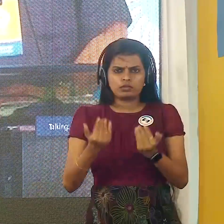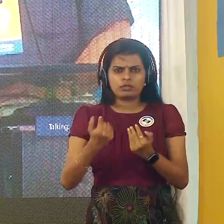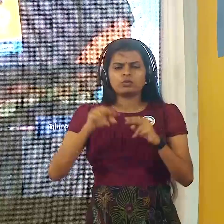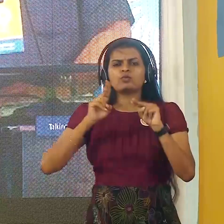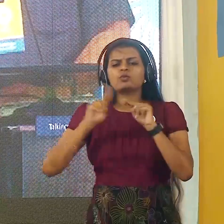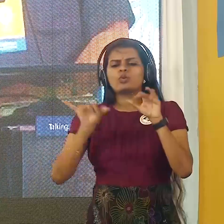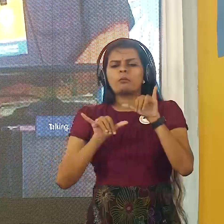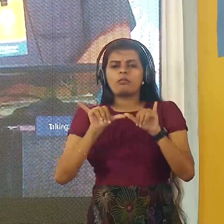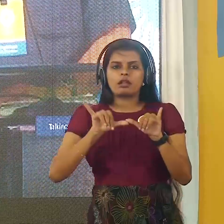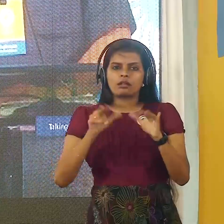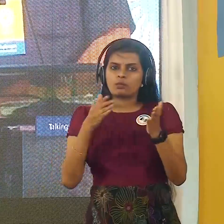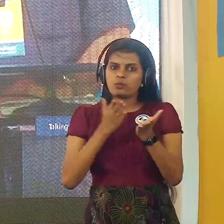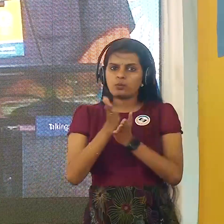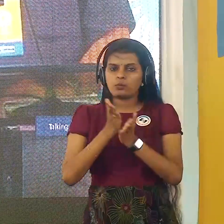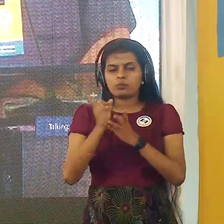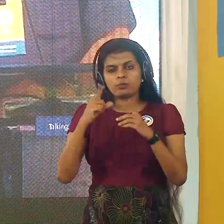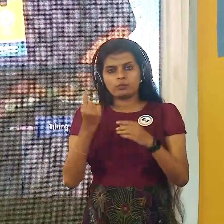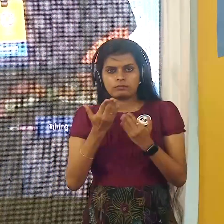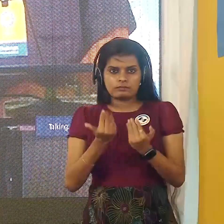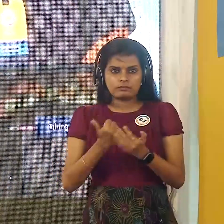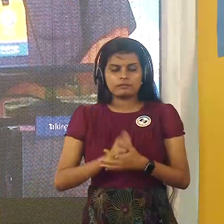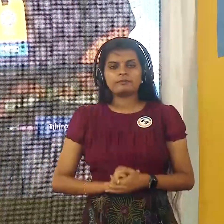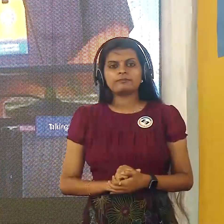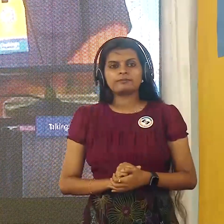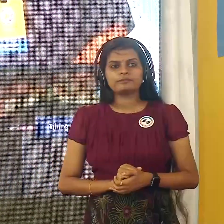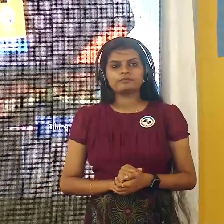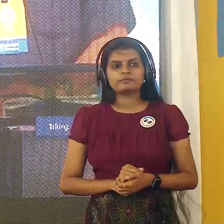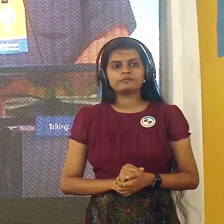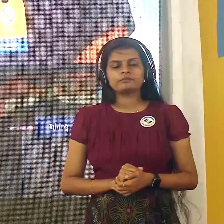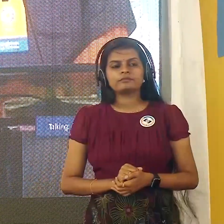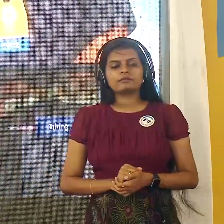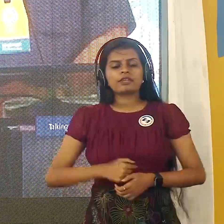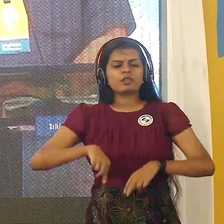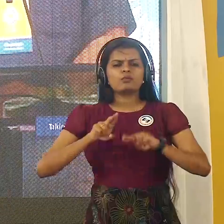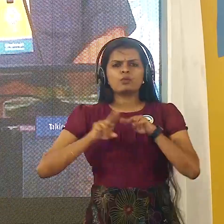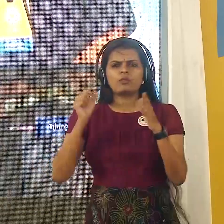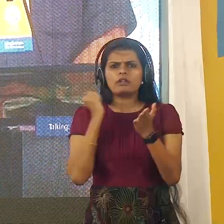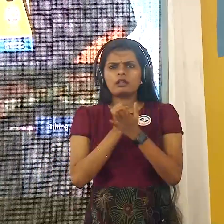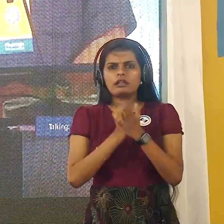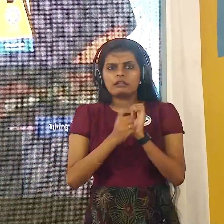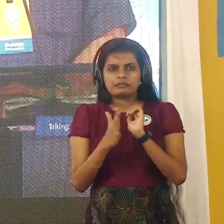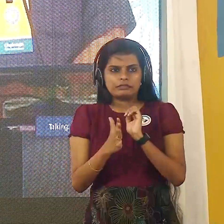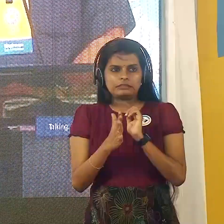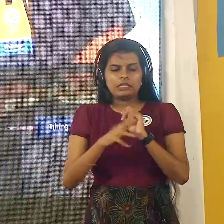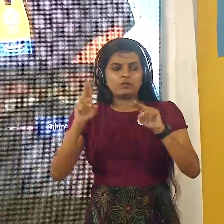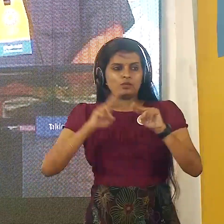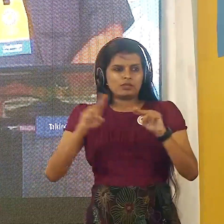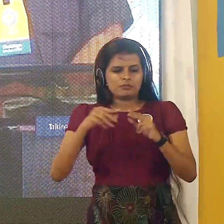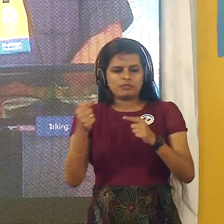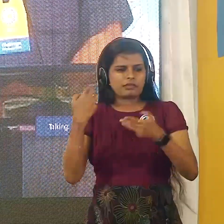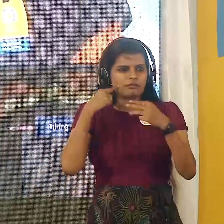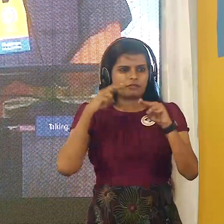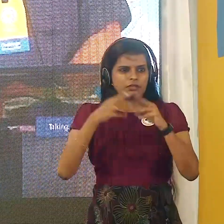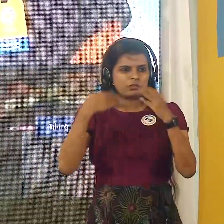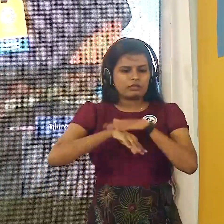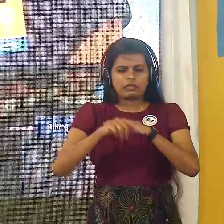in a balanced way, and it need not necessarily be in conflict with